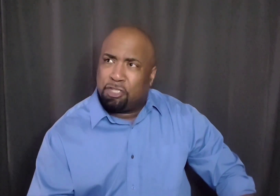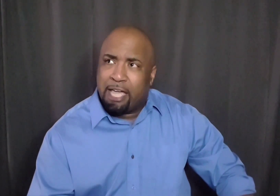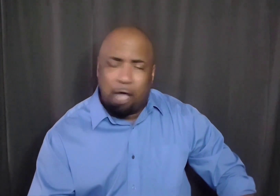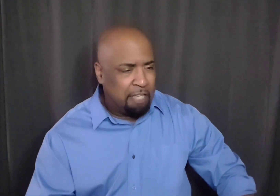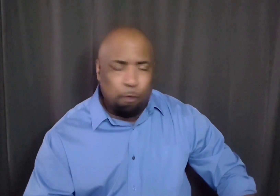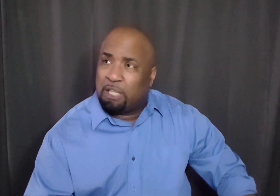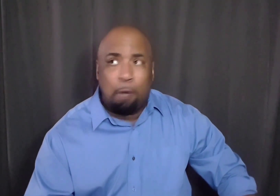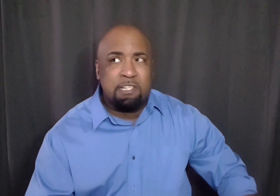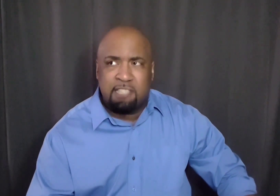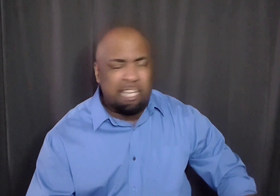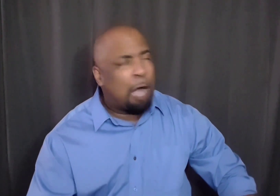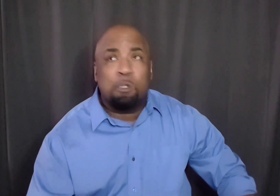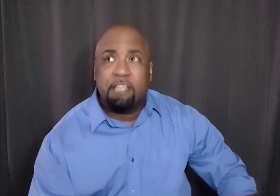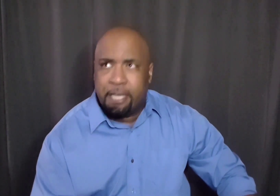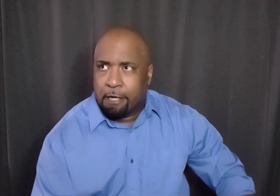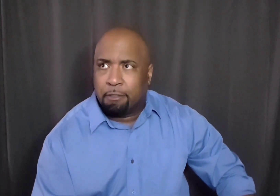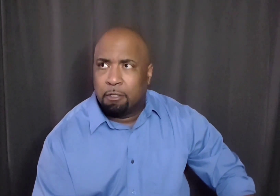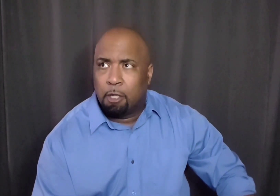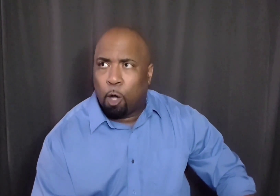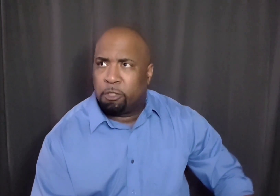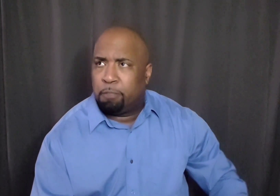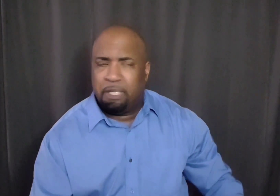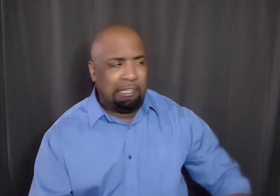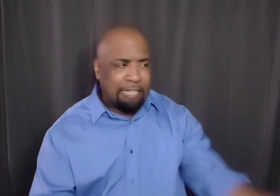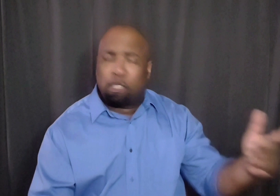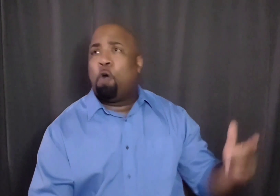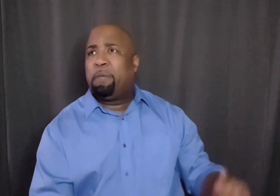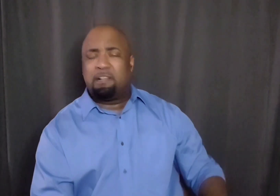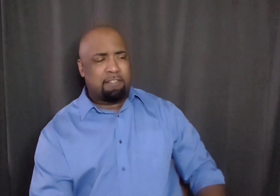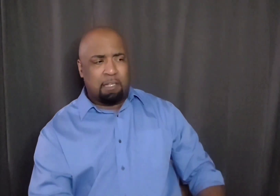out, even when I was sick, I was here, only to be let go because of some